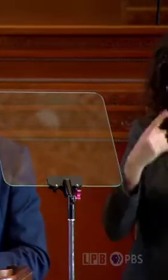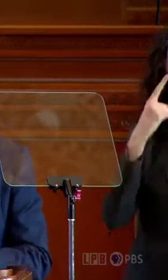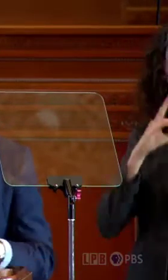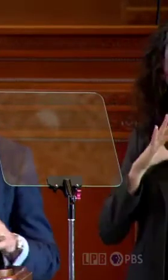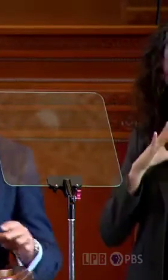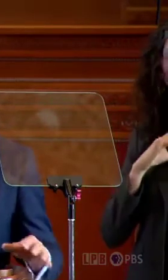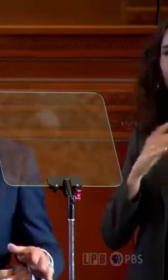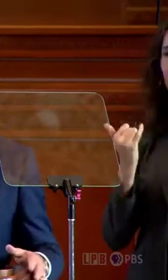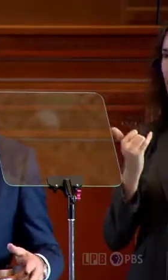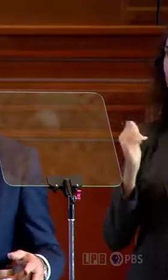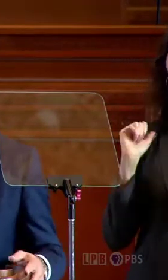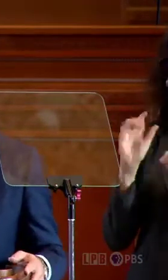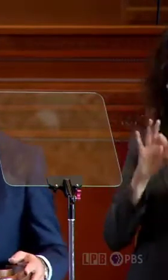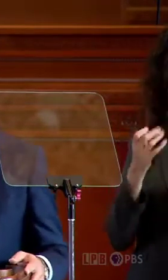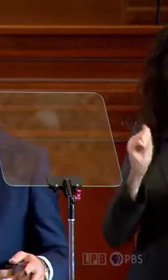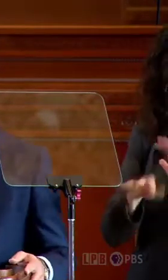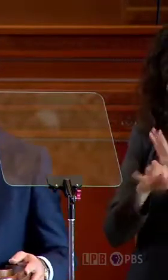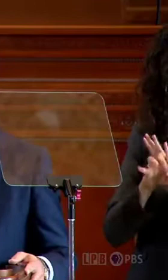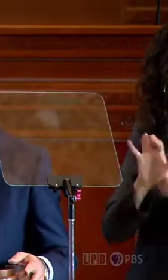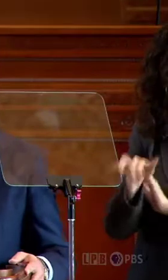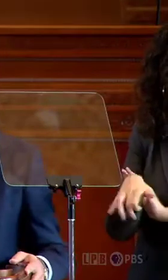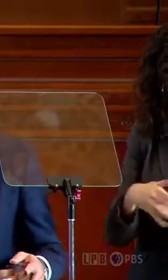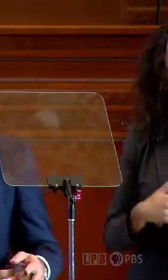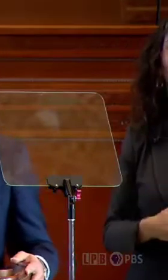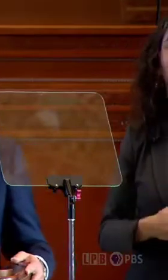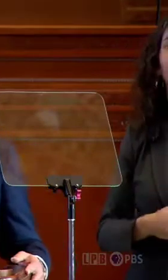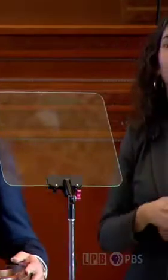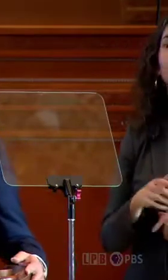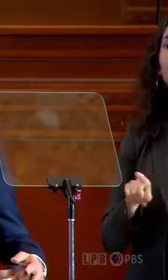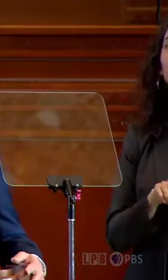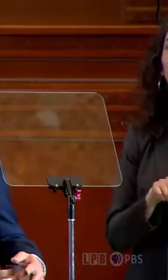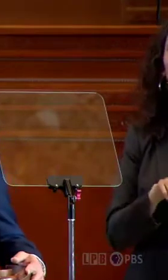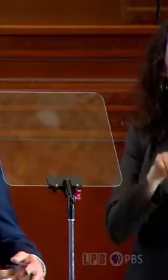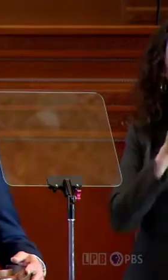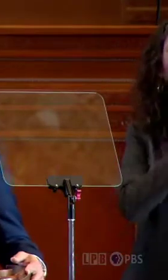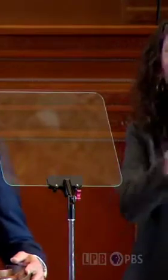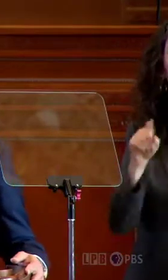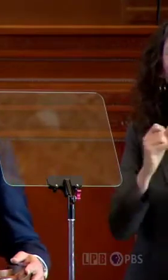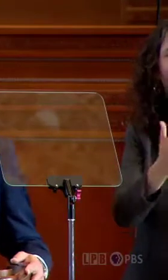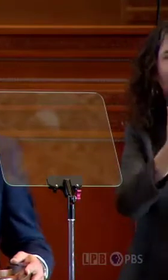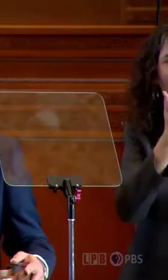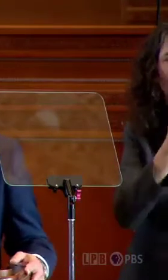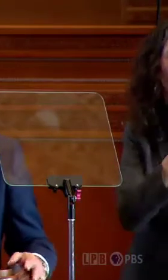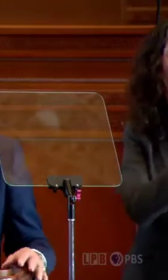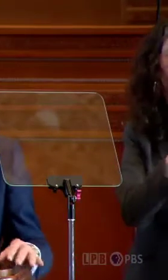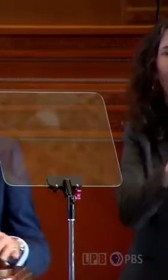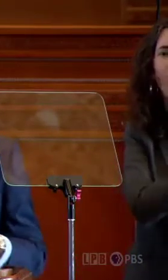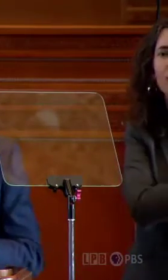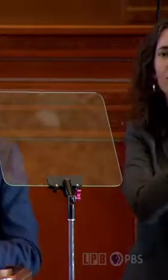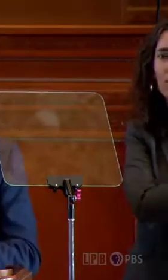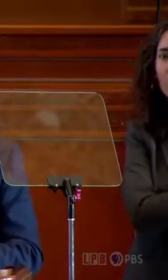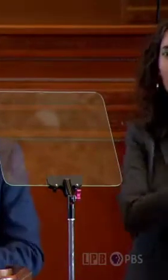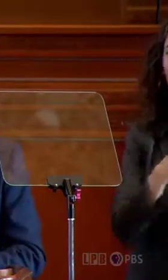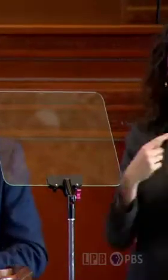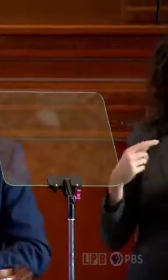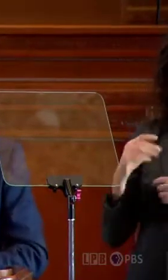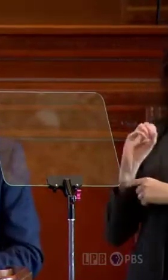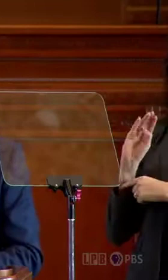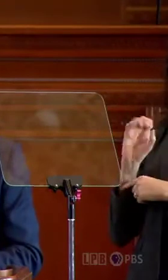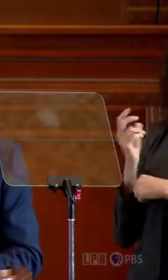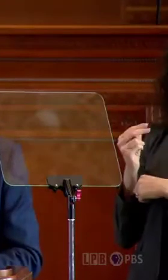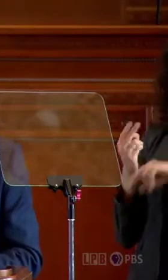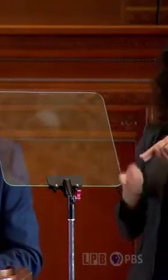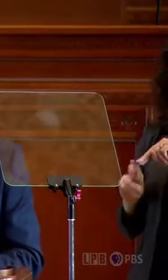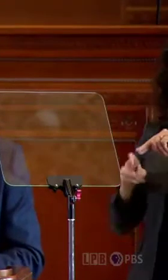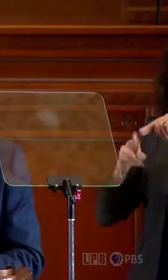now practical options for families. And cases and hospitalizations have been steadily dropping since we emerged from the Omicron-fueled